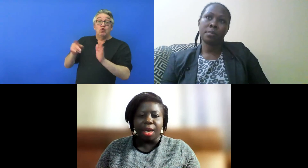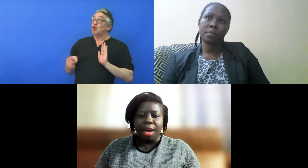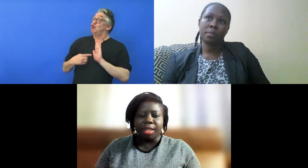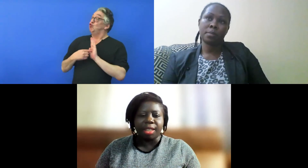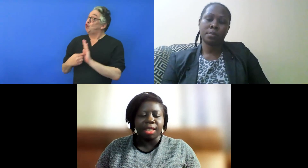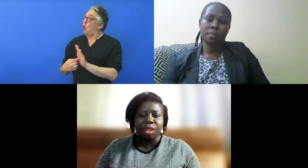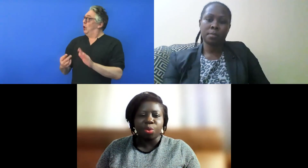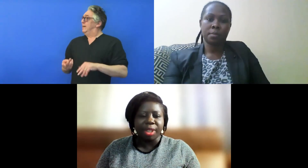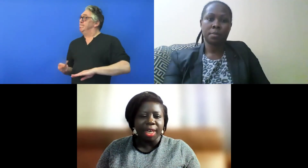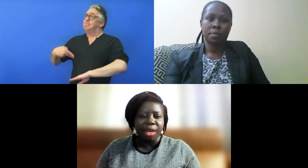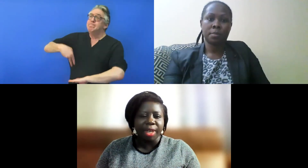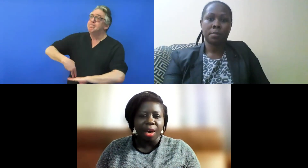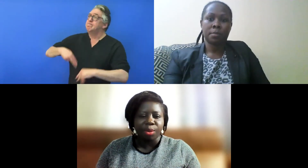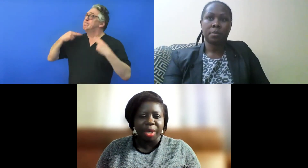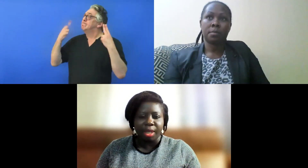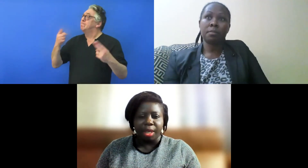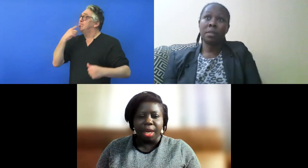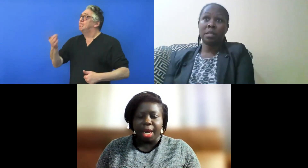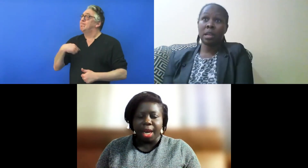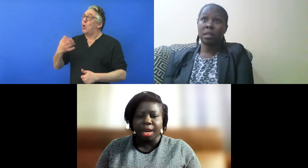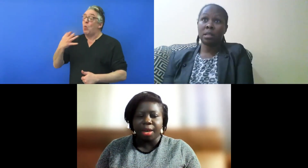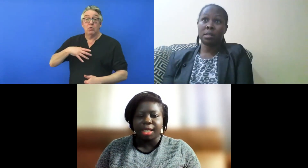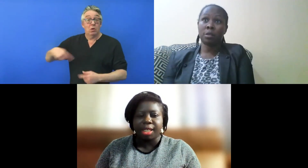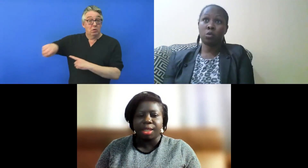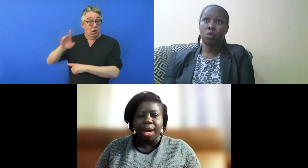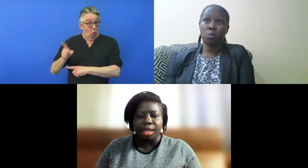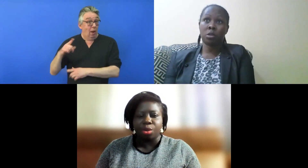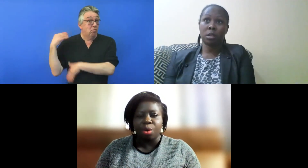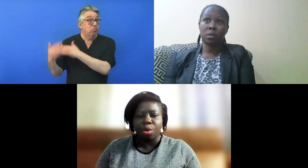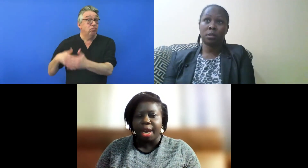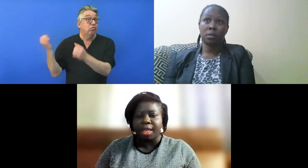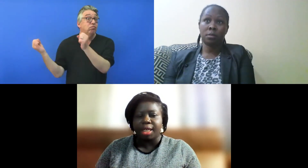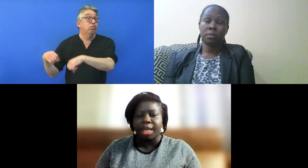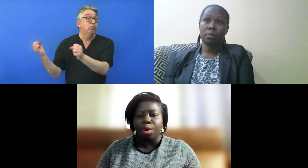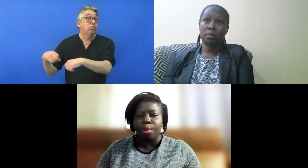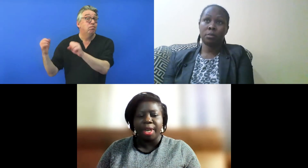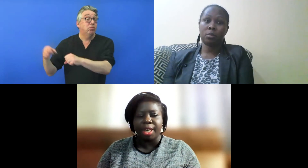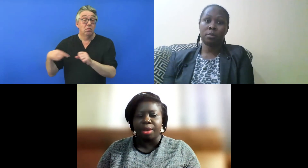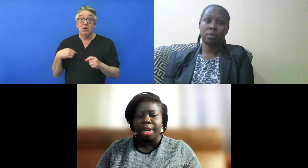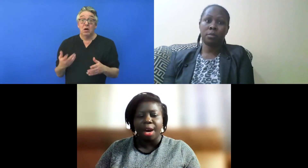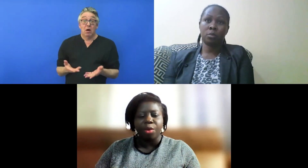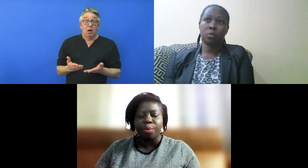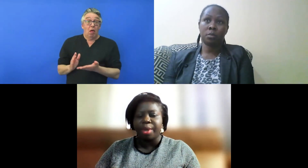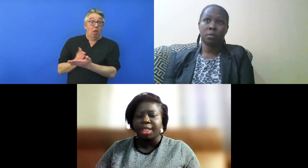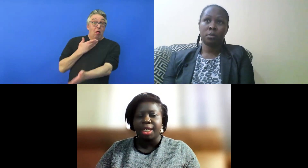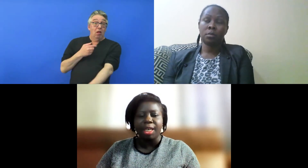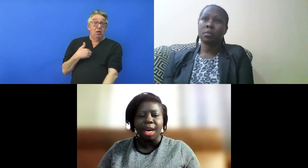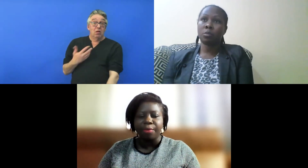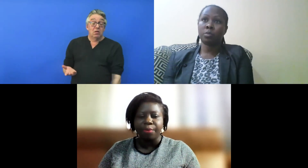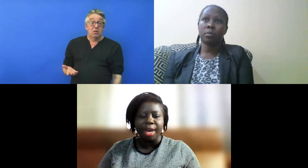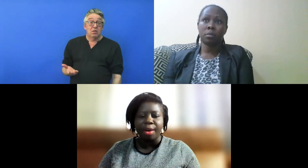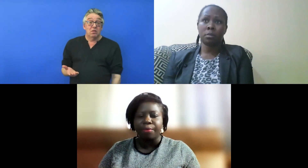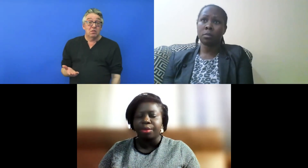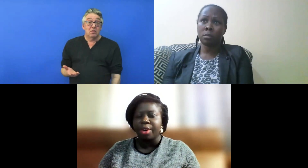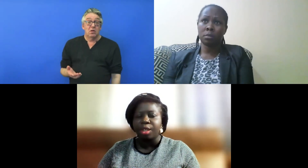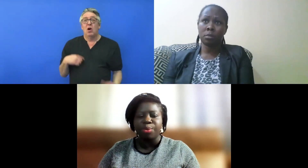definitely decisions will be taken without me. And then I'll just sit back at home and keep complaining. We have complained enough.